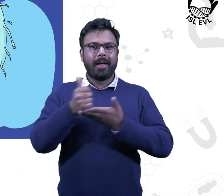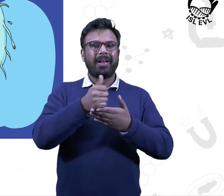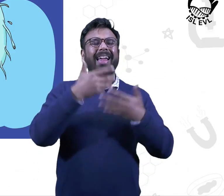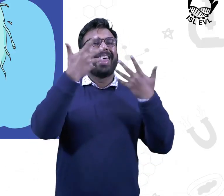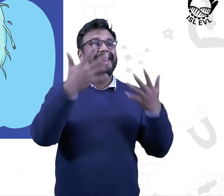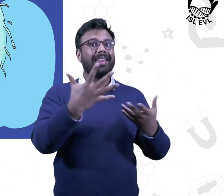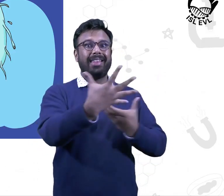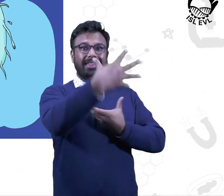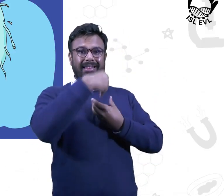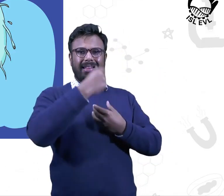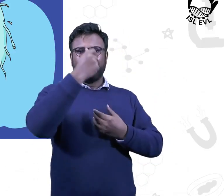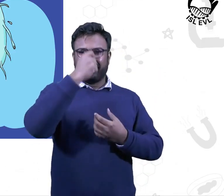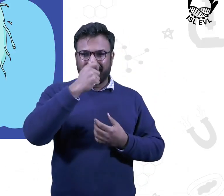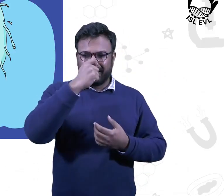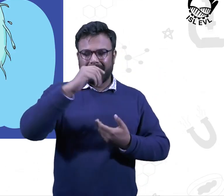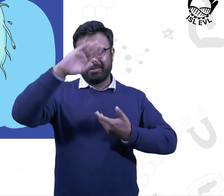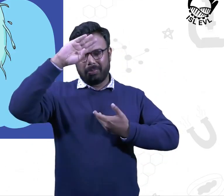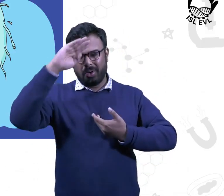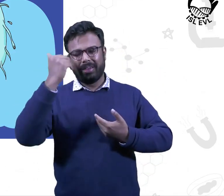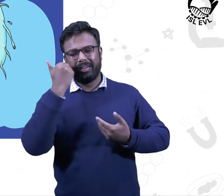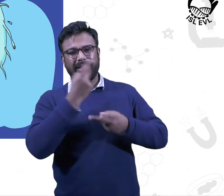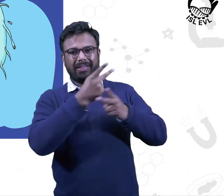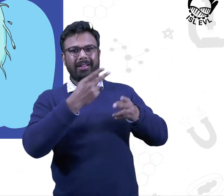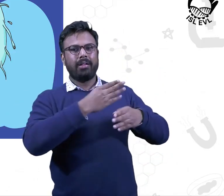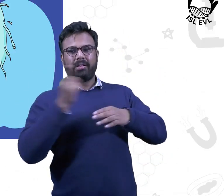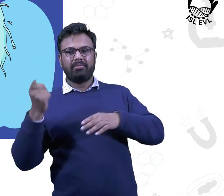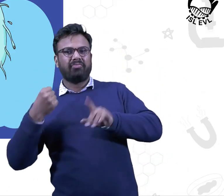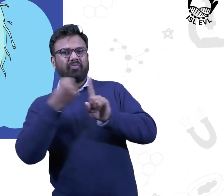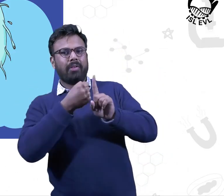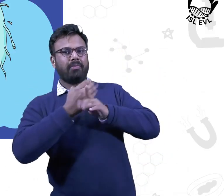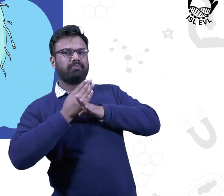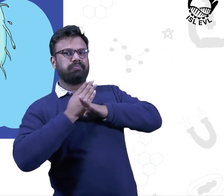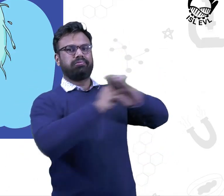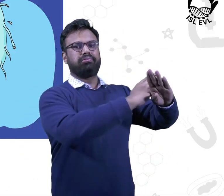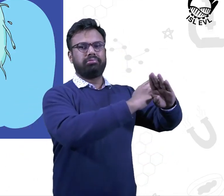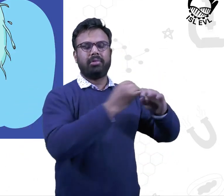and resistant to sickness.